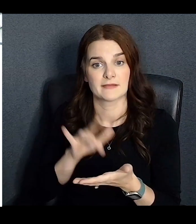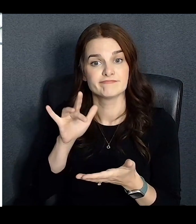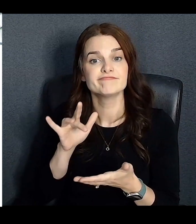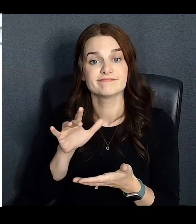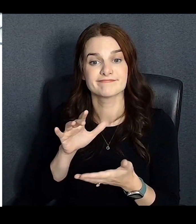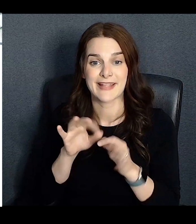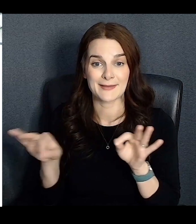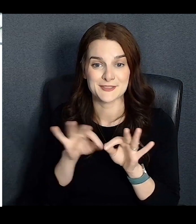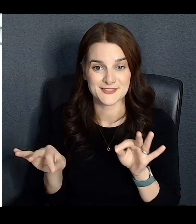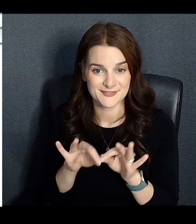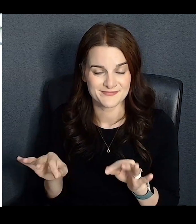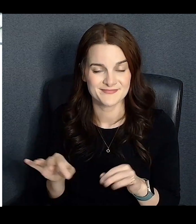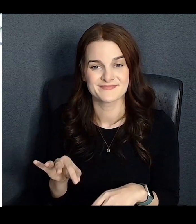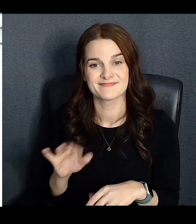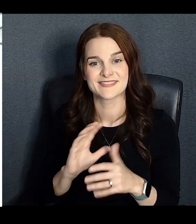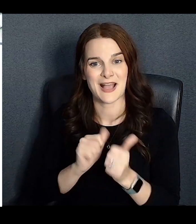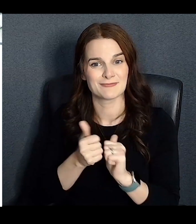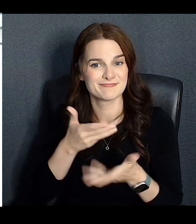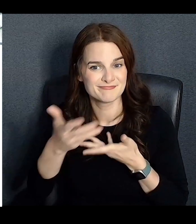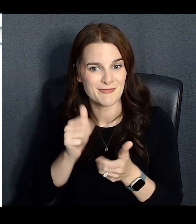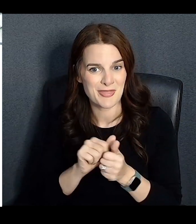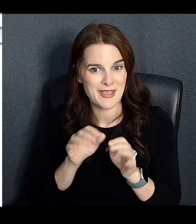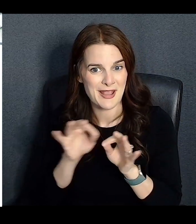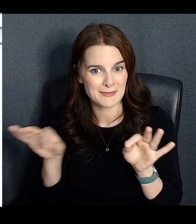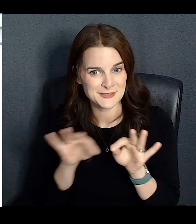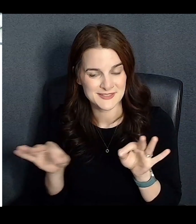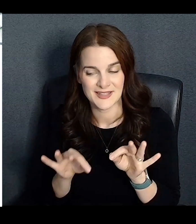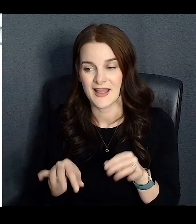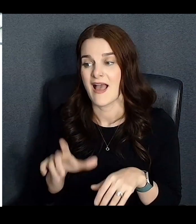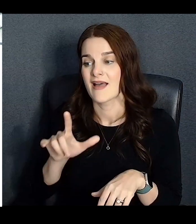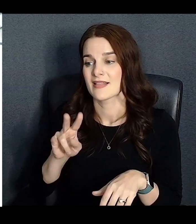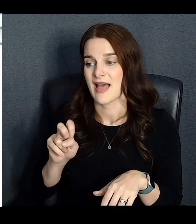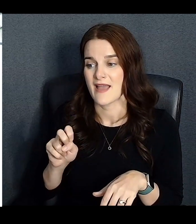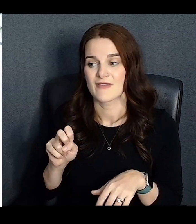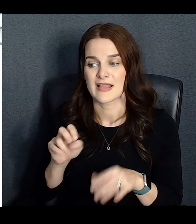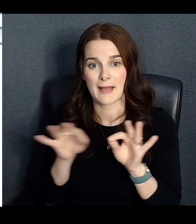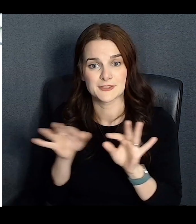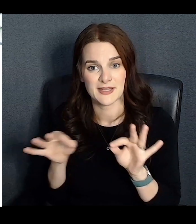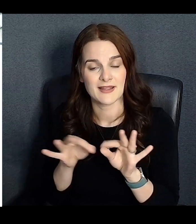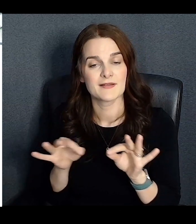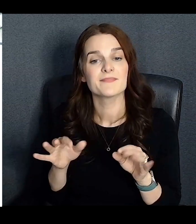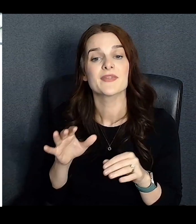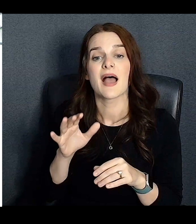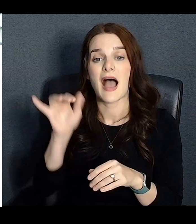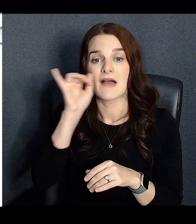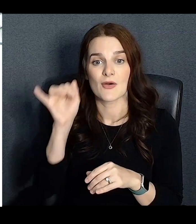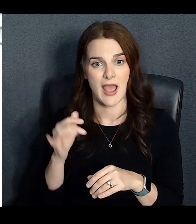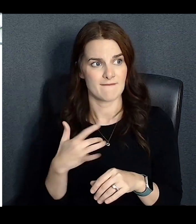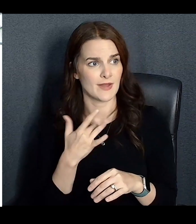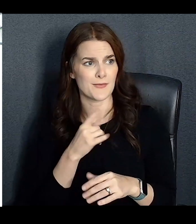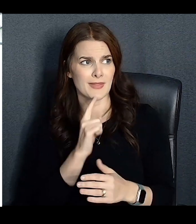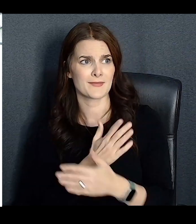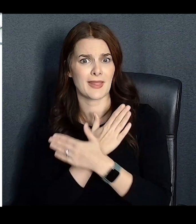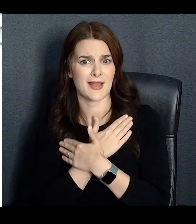to interact with captions. There's a picture here of what live captioning looks like on iPhone. There's a picture of the ocean, and it says, I feel